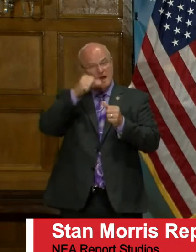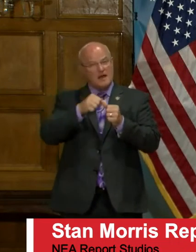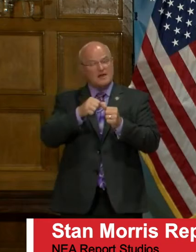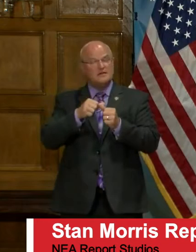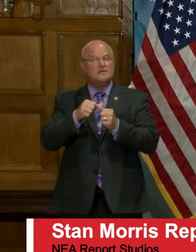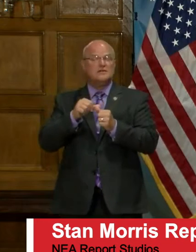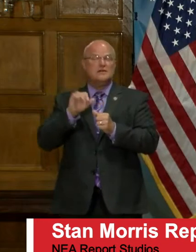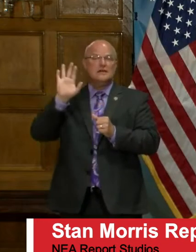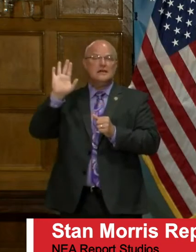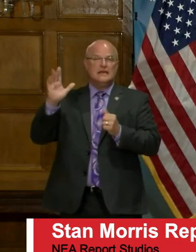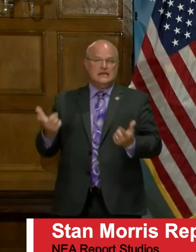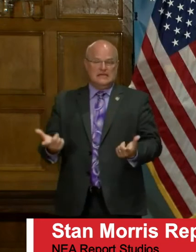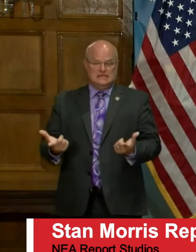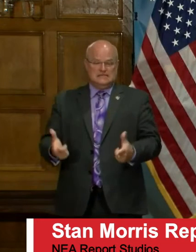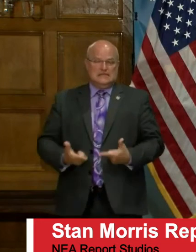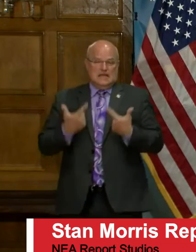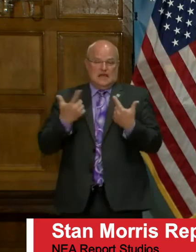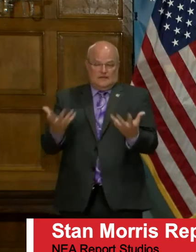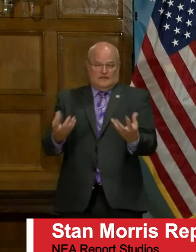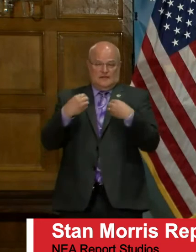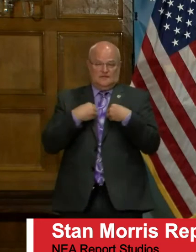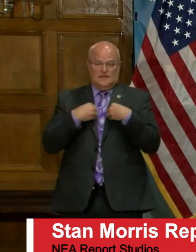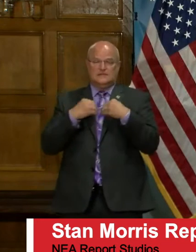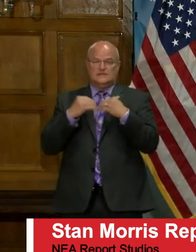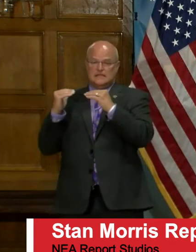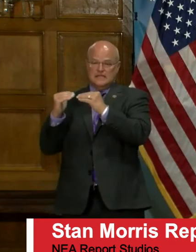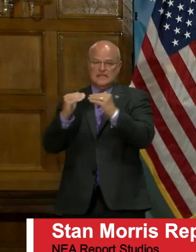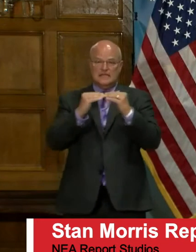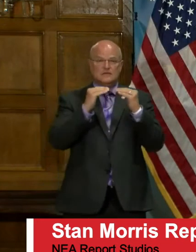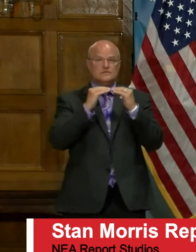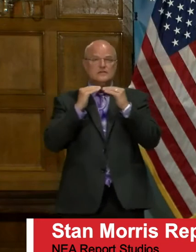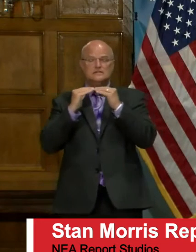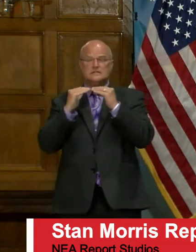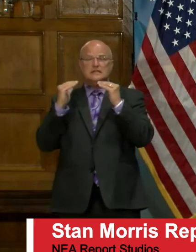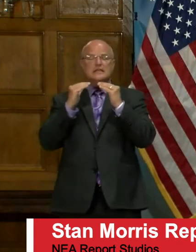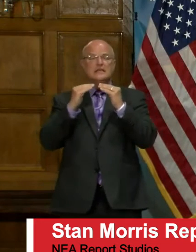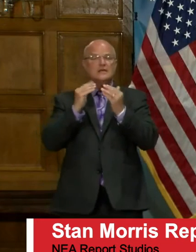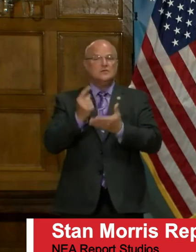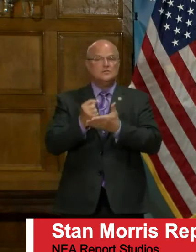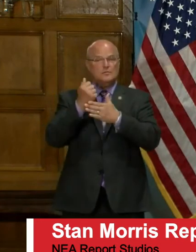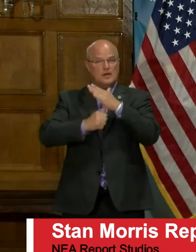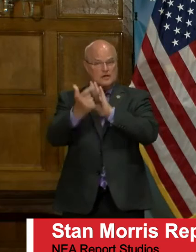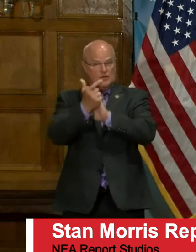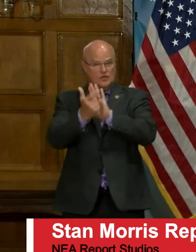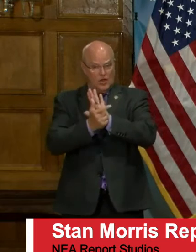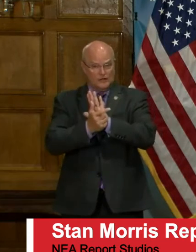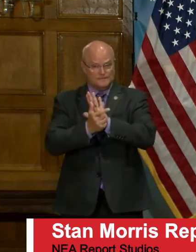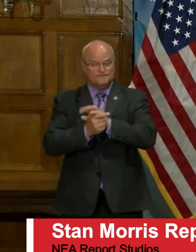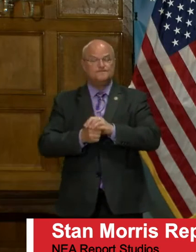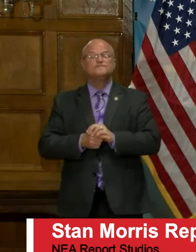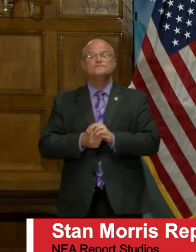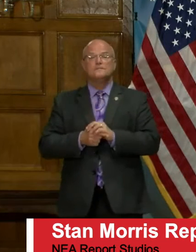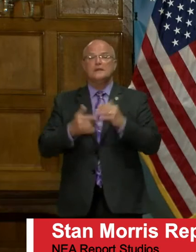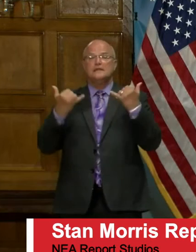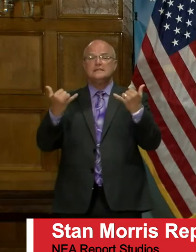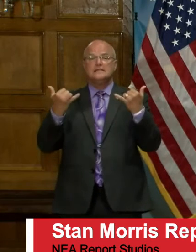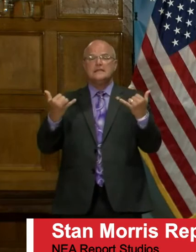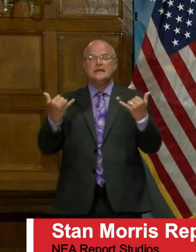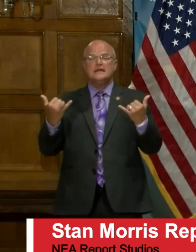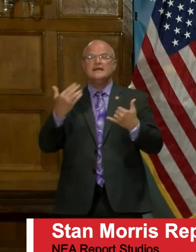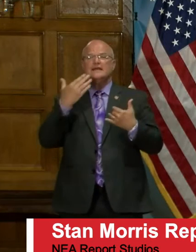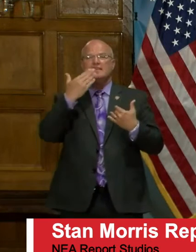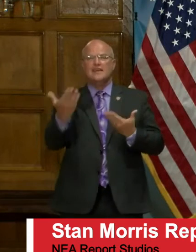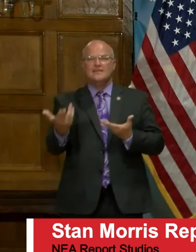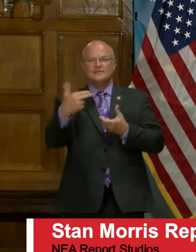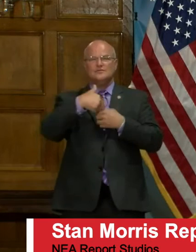us the importance of equal justice and equal treatment under the laws. Today, thank you for joining me